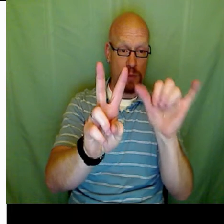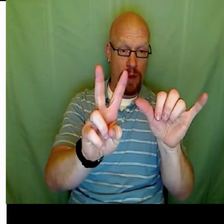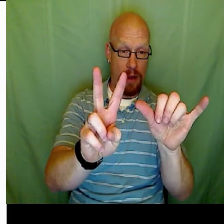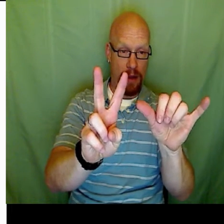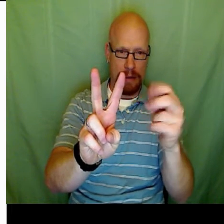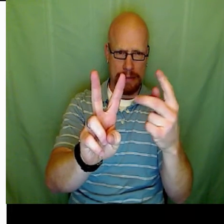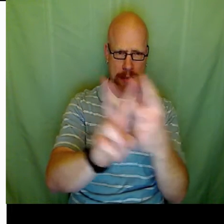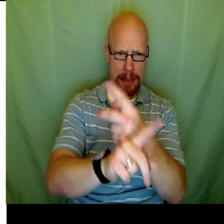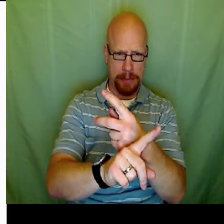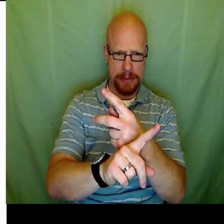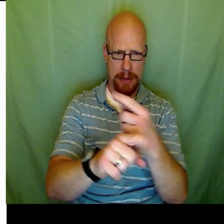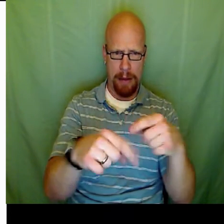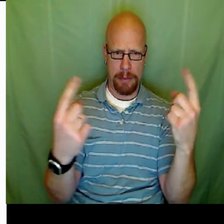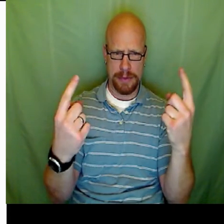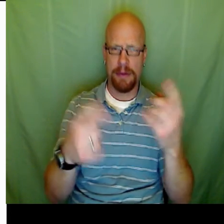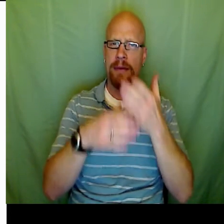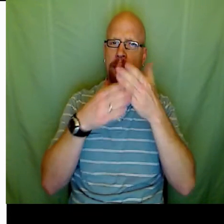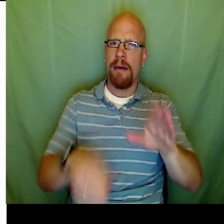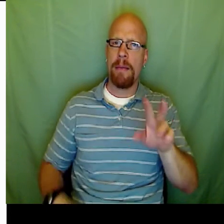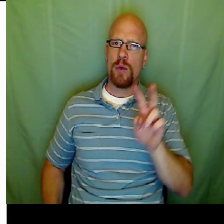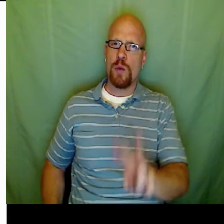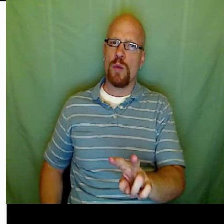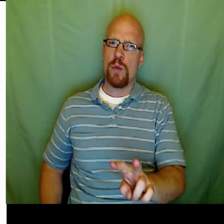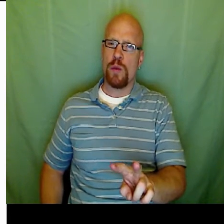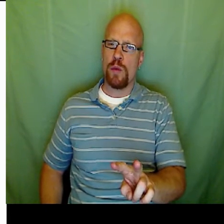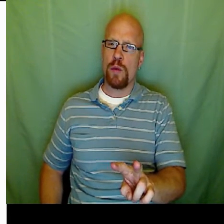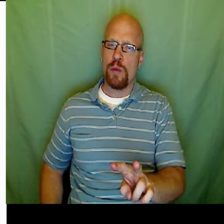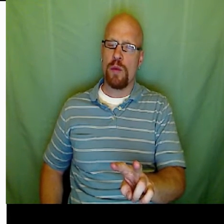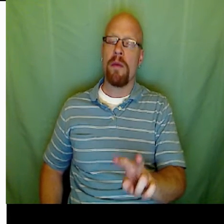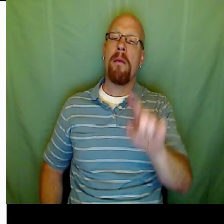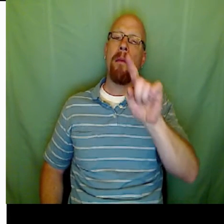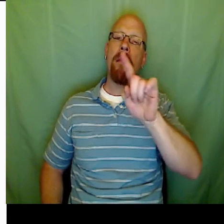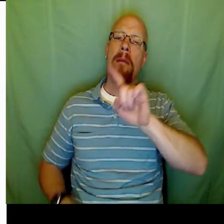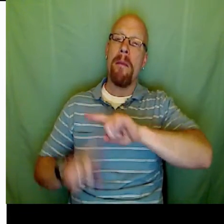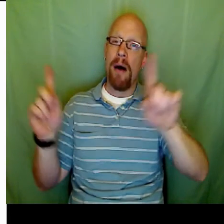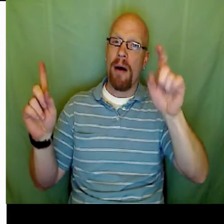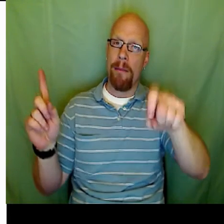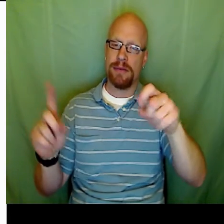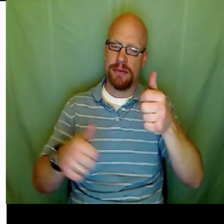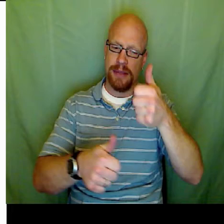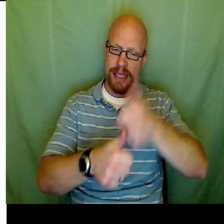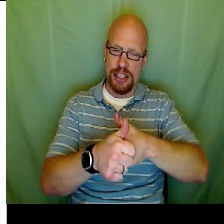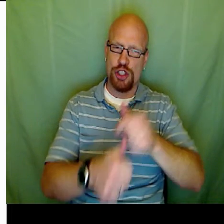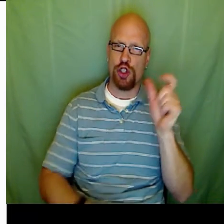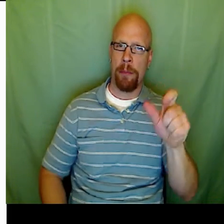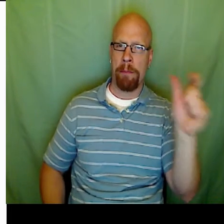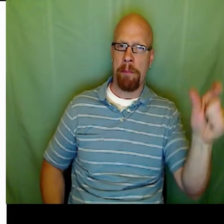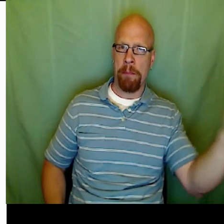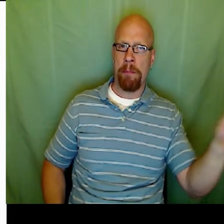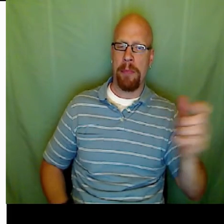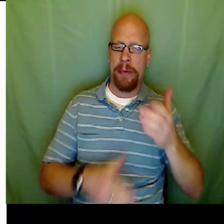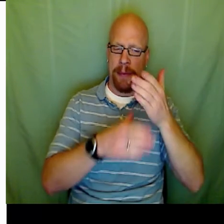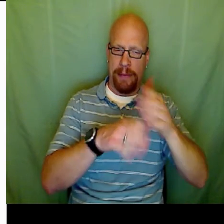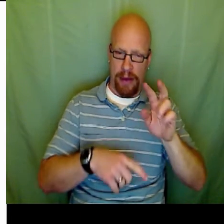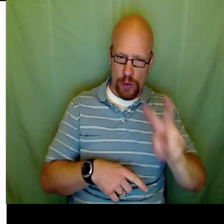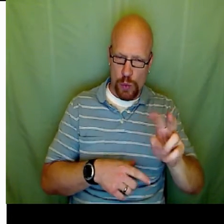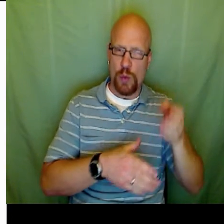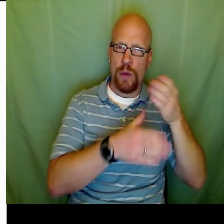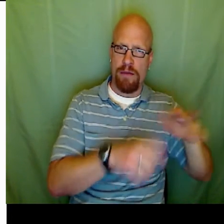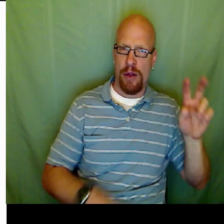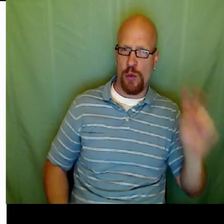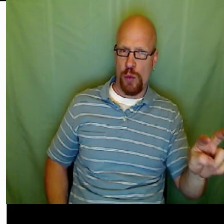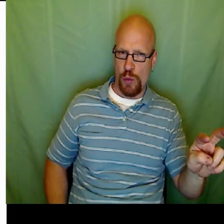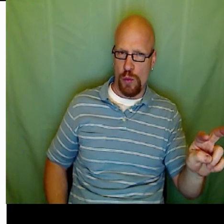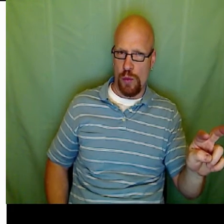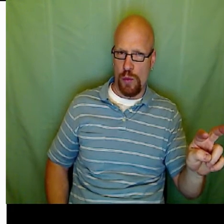be 1y. Another way to think of that is 2 times y. We're going to work backwards to y, so divide by